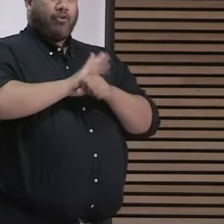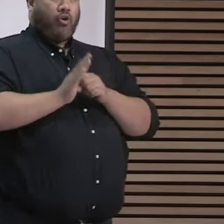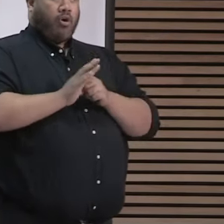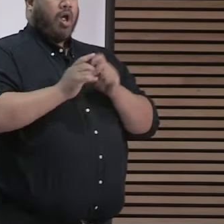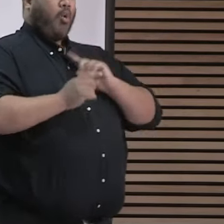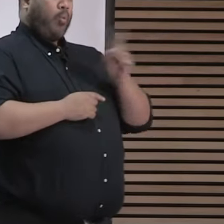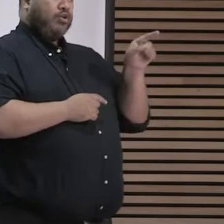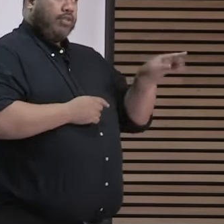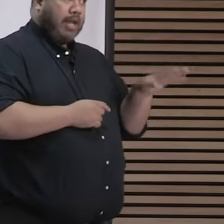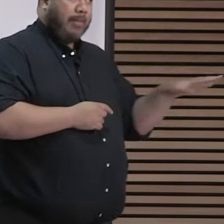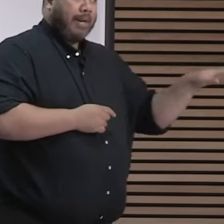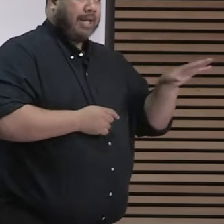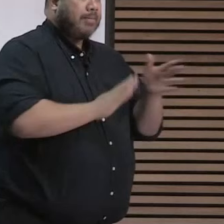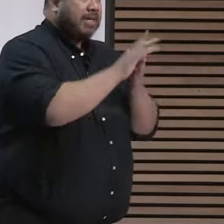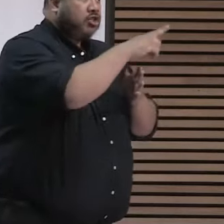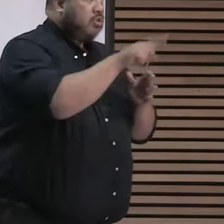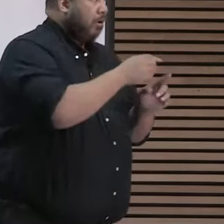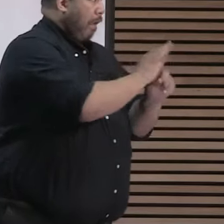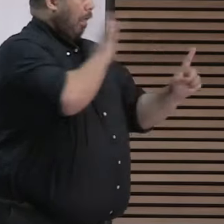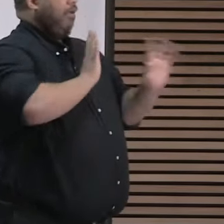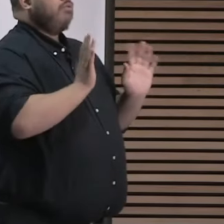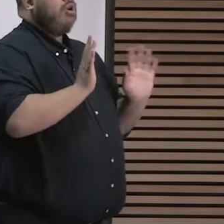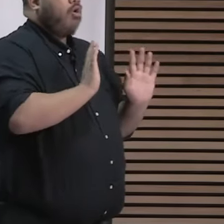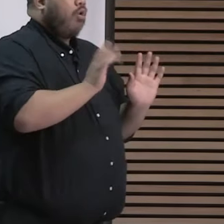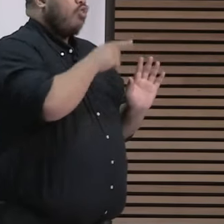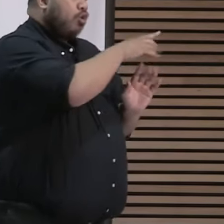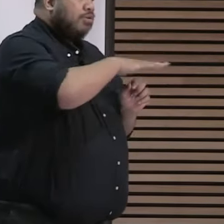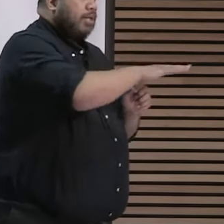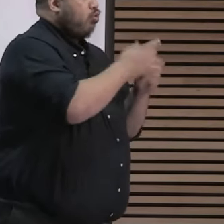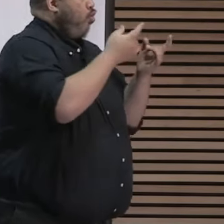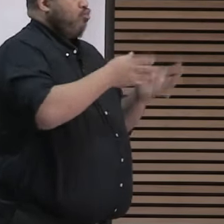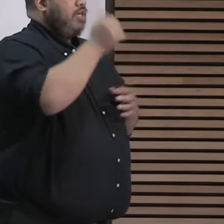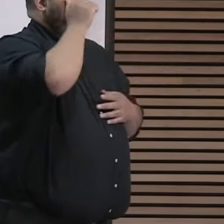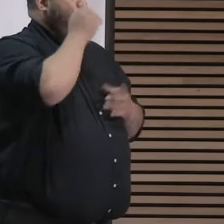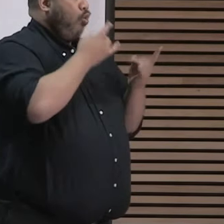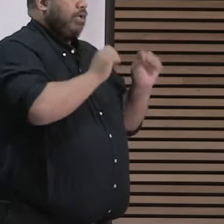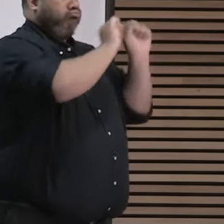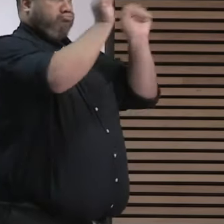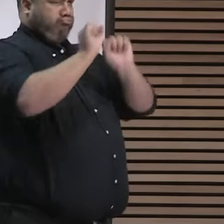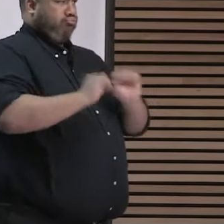places. These places are all notified and undertake appropriate cleaning with guidance from our public